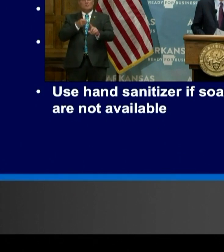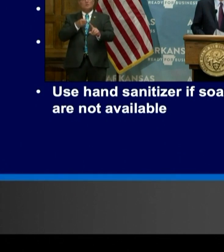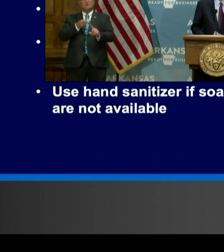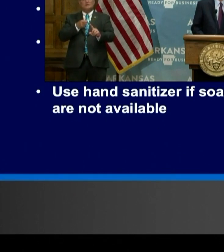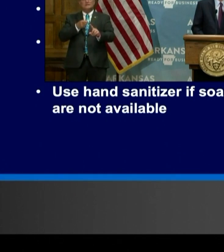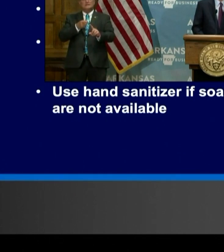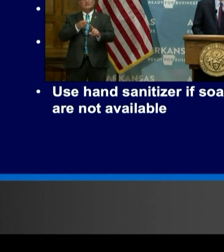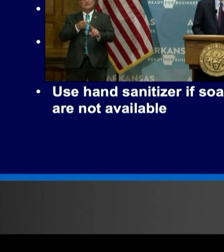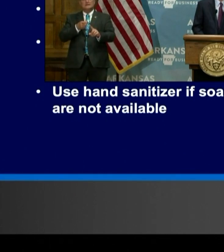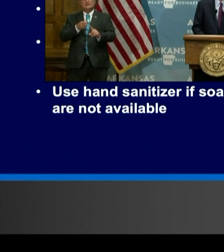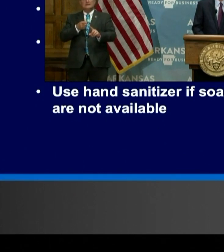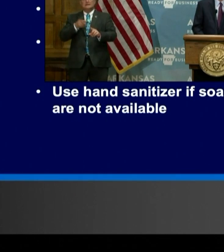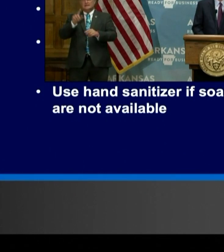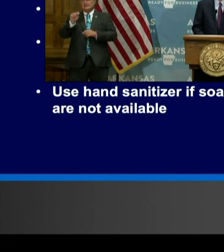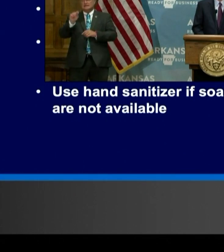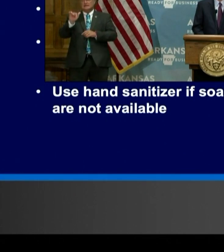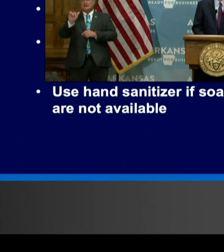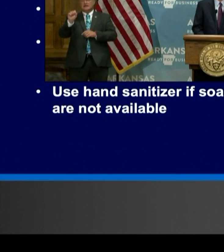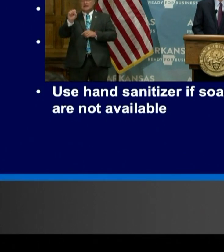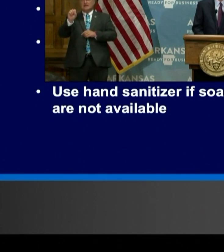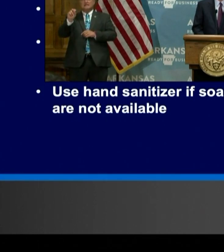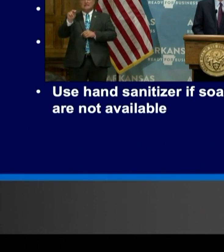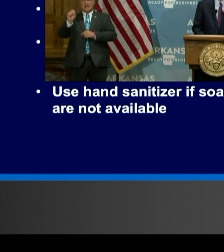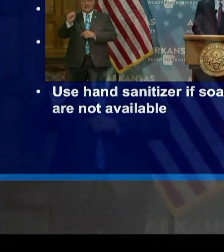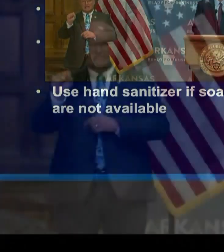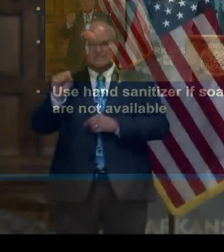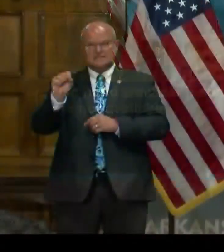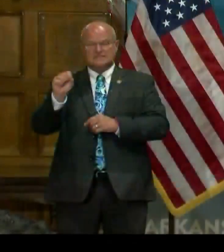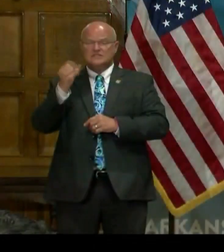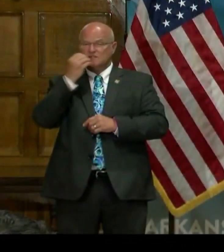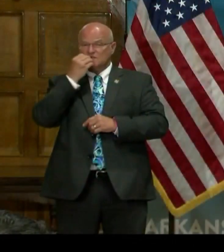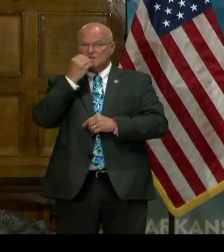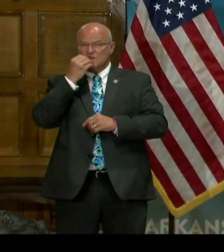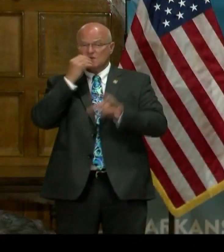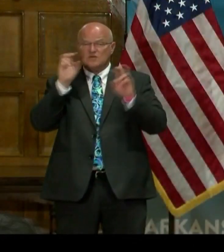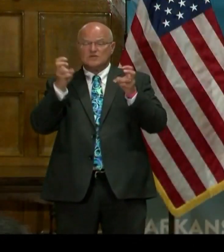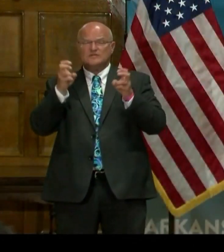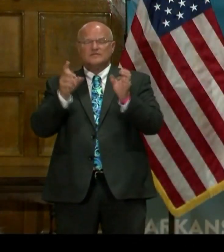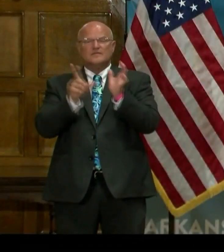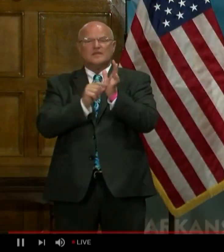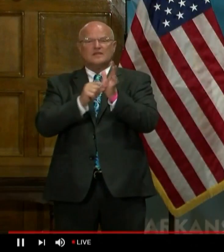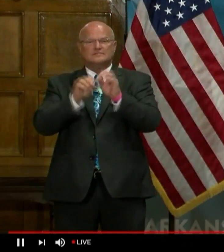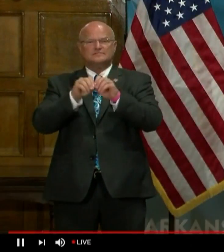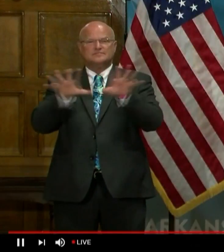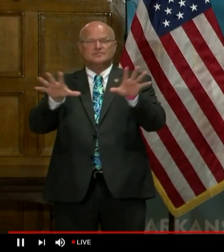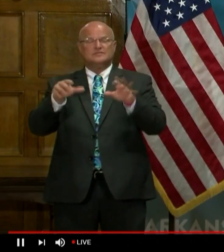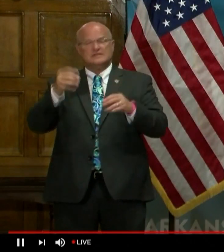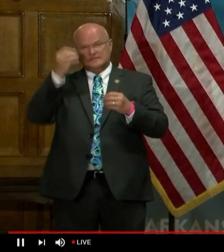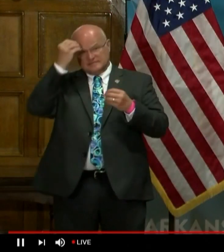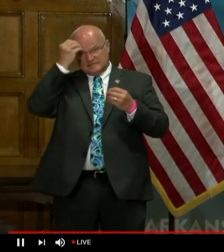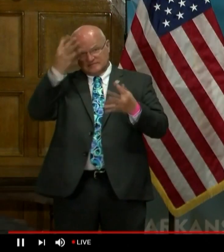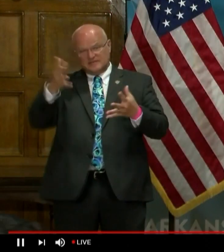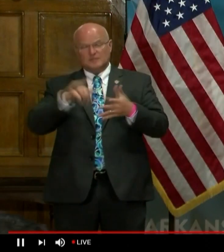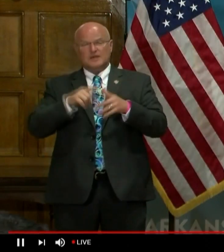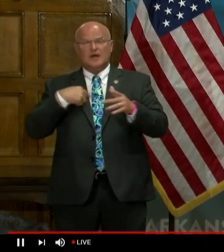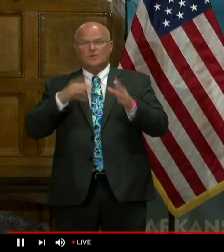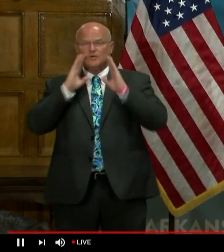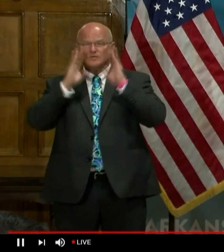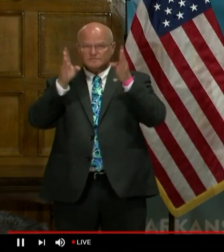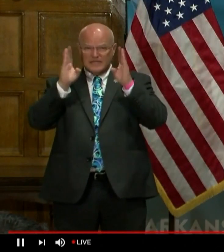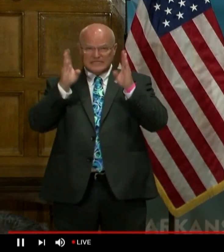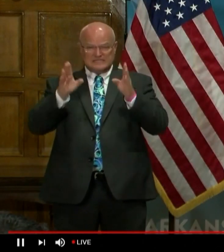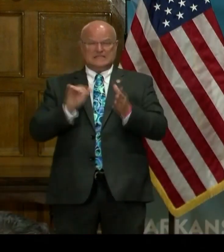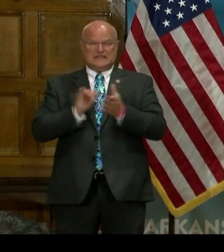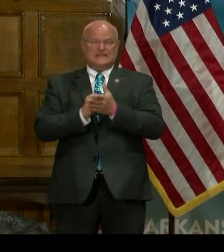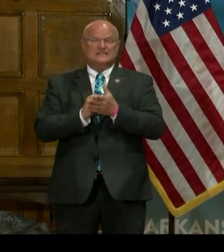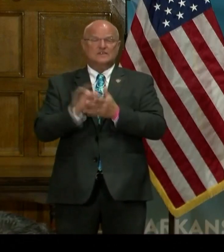though. Tyson's Foods, to their credit, did a news release yesterday reciting this, but I wanted to draw attention to